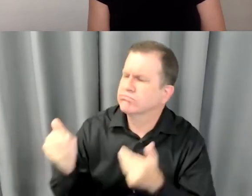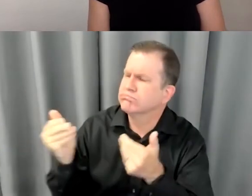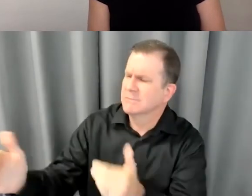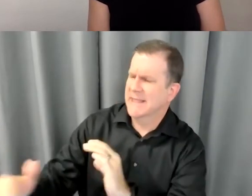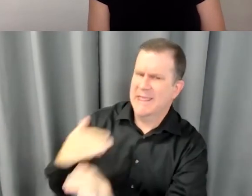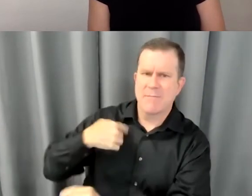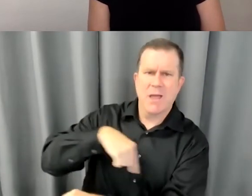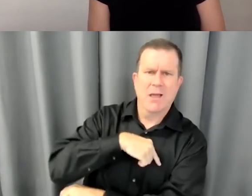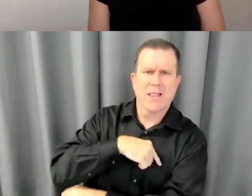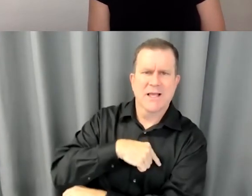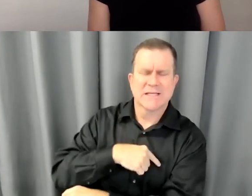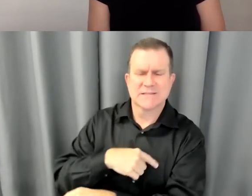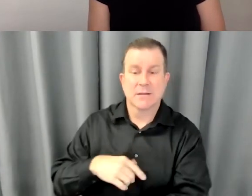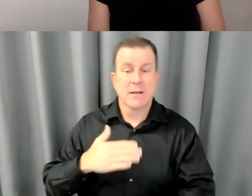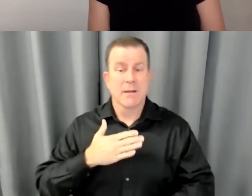chamber. My email is